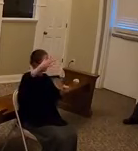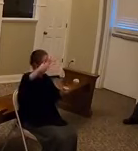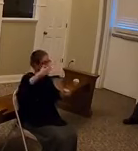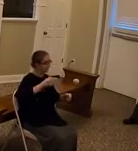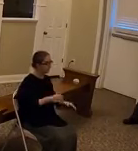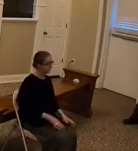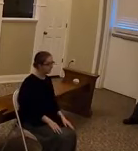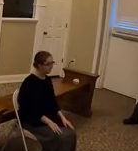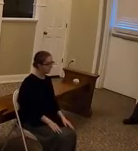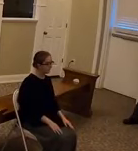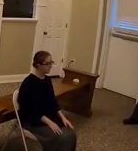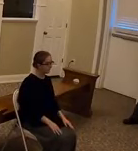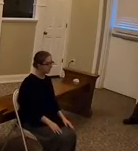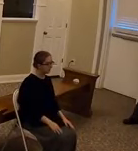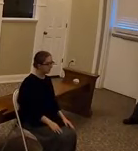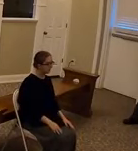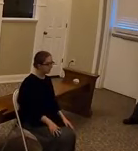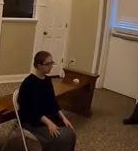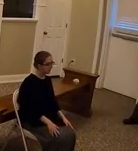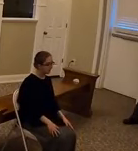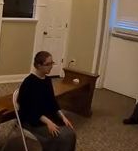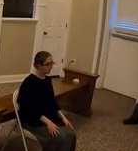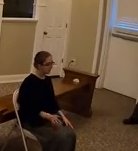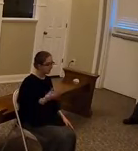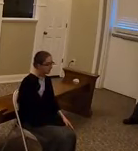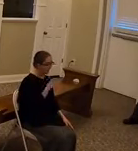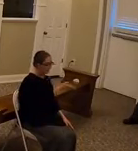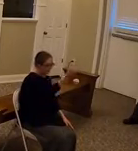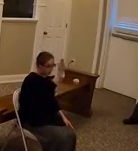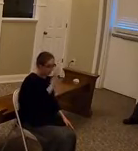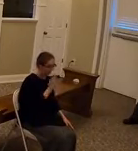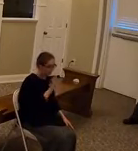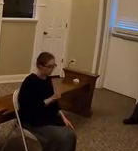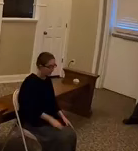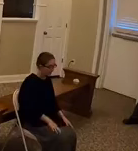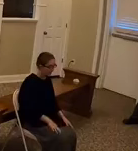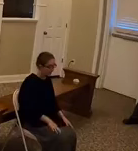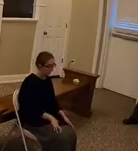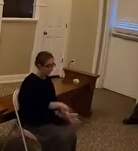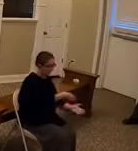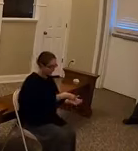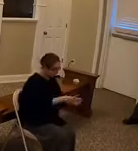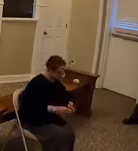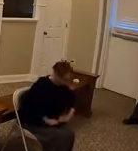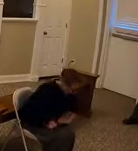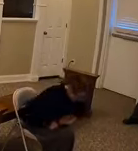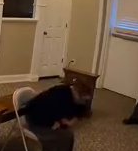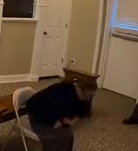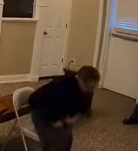abundantly. Yeah. Hallelujah. My God. Let's stand.